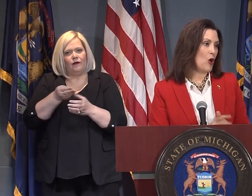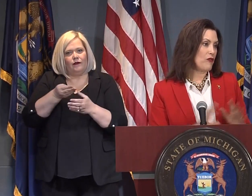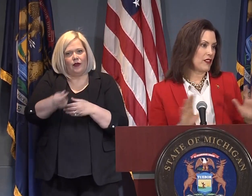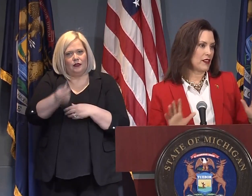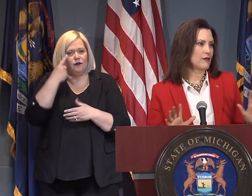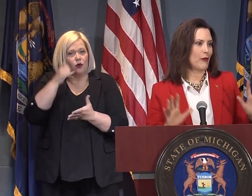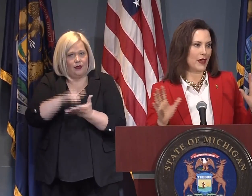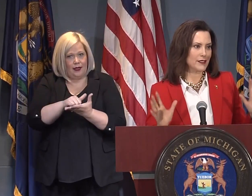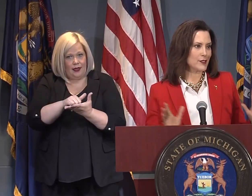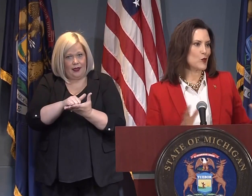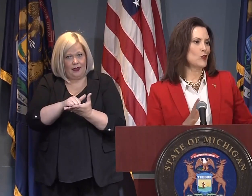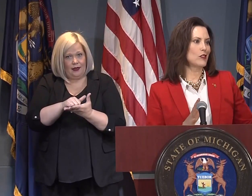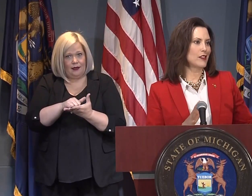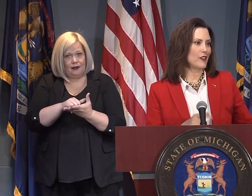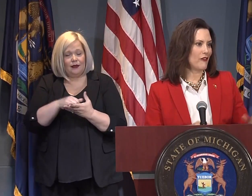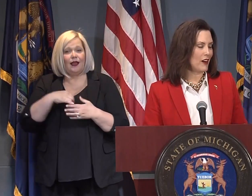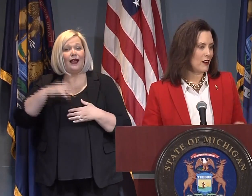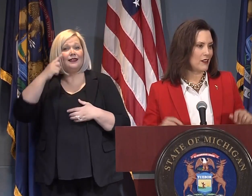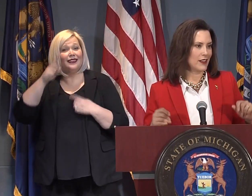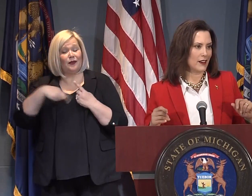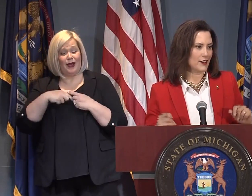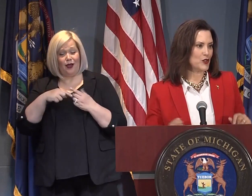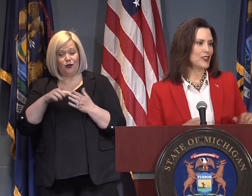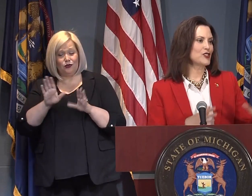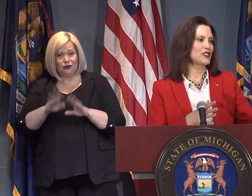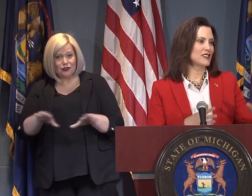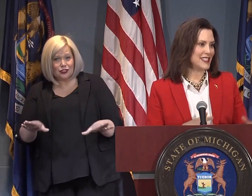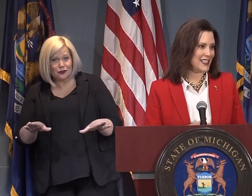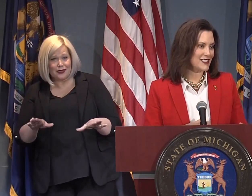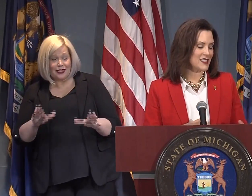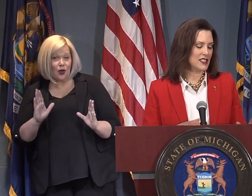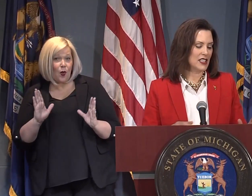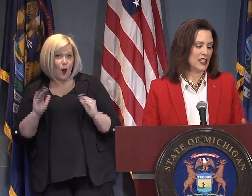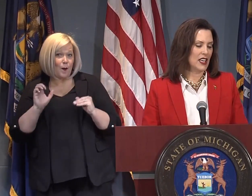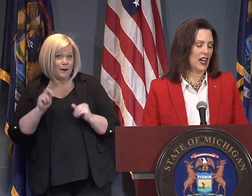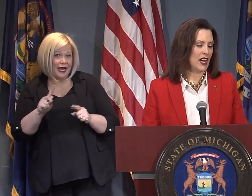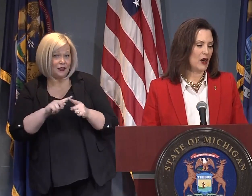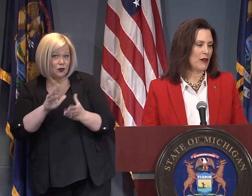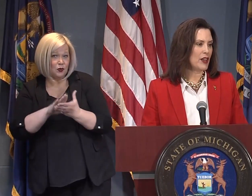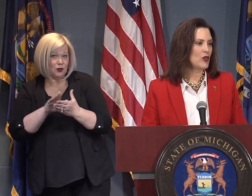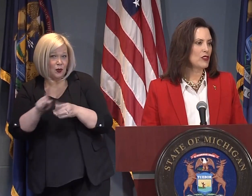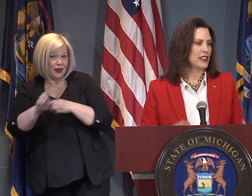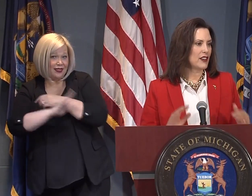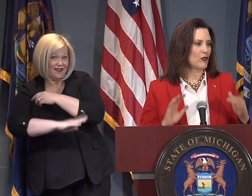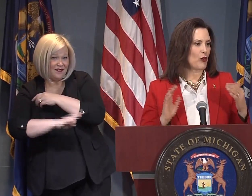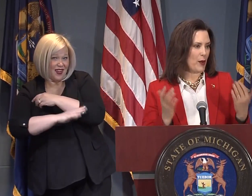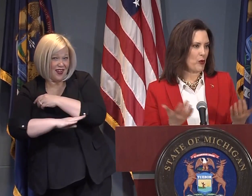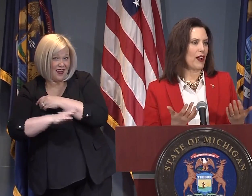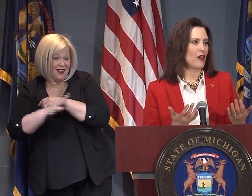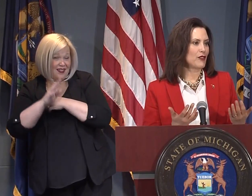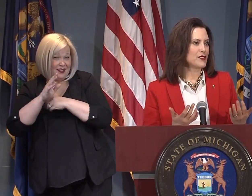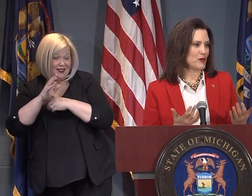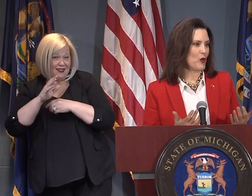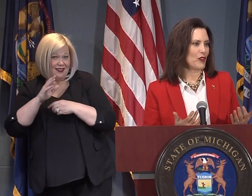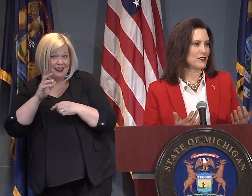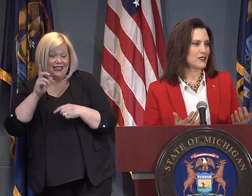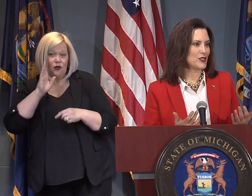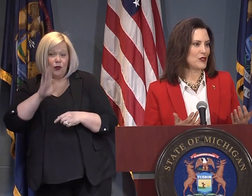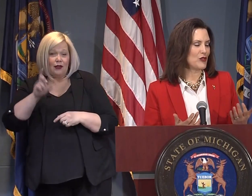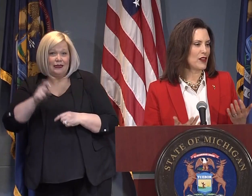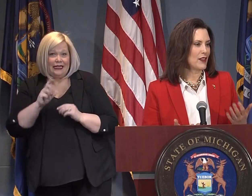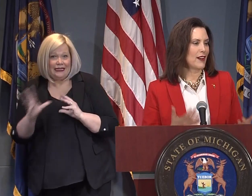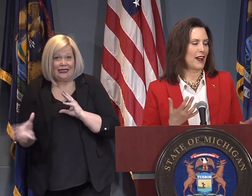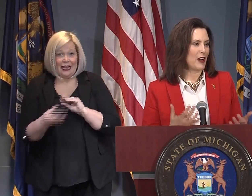going, hopefully, back to school in the fall in a traditional sense, and who will need wraparound